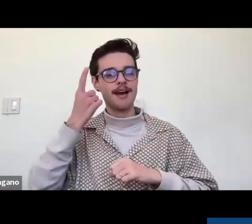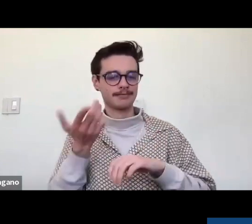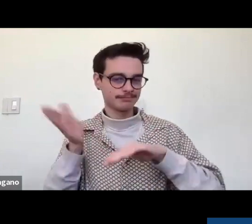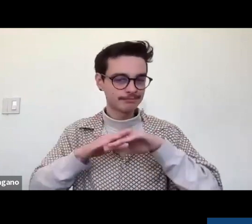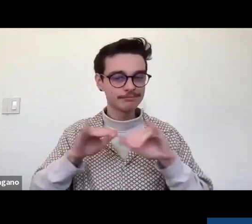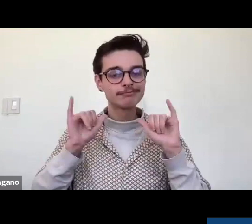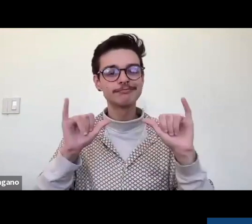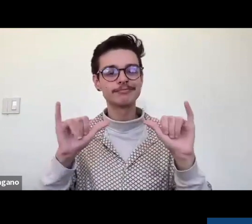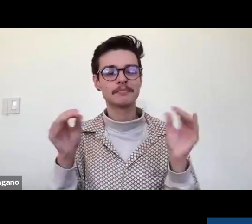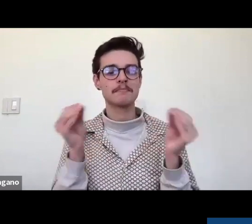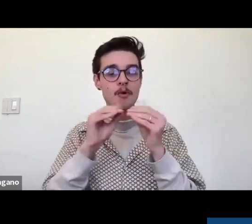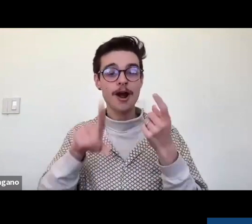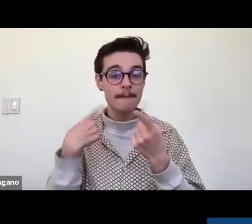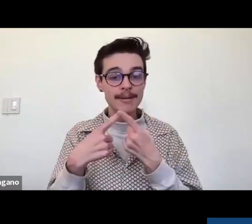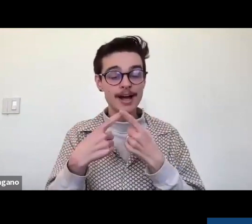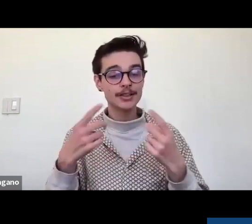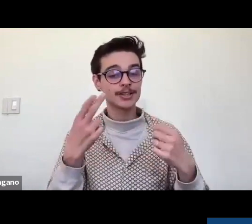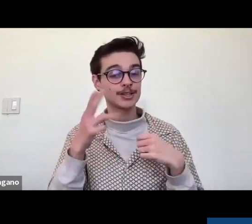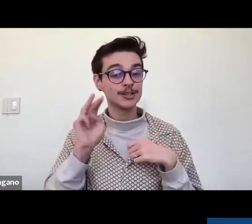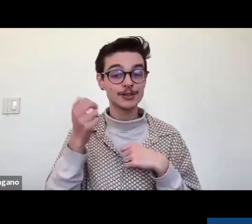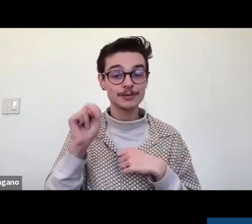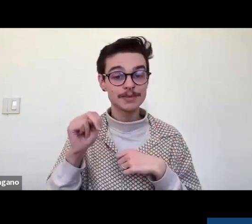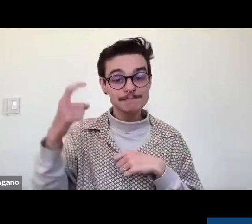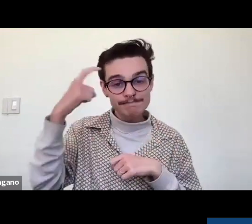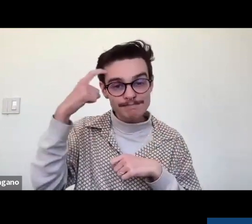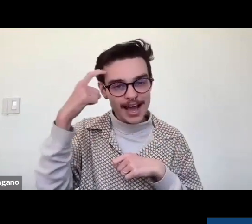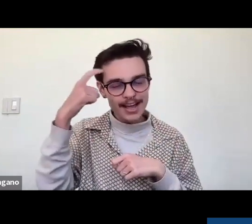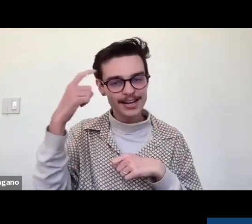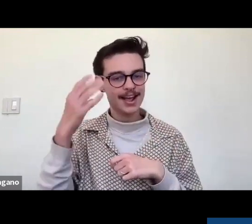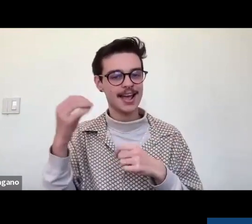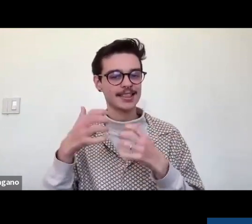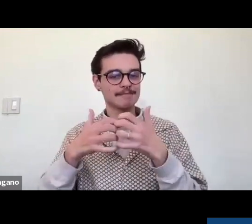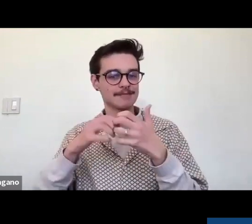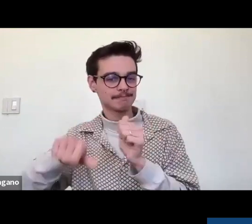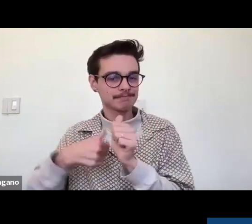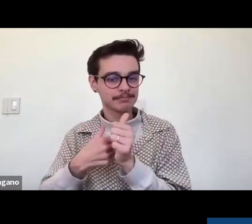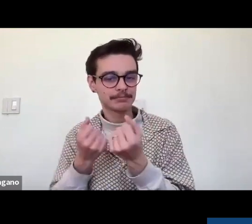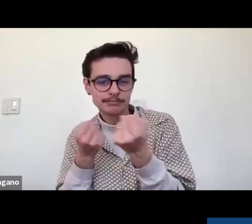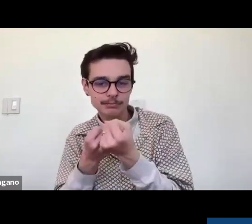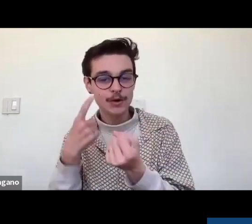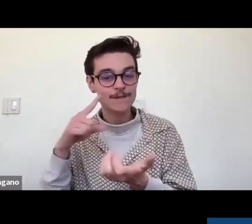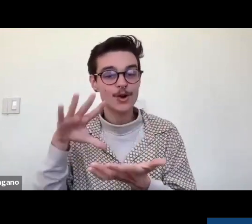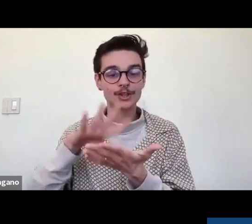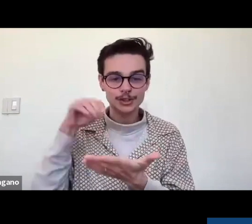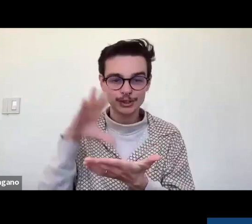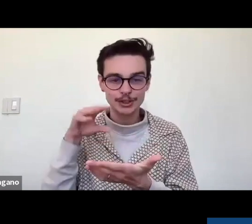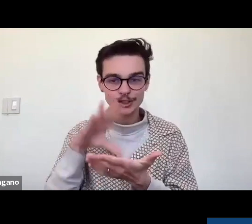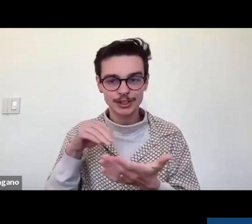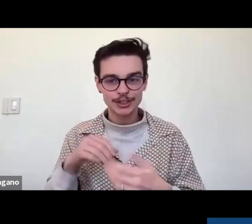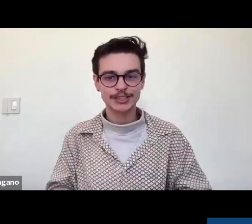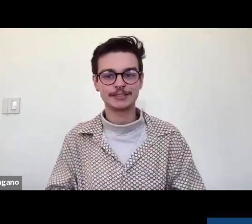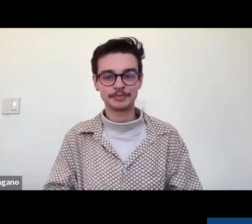neuroscience. They increase our understanding of the human mind, as well as the neural mechanisms of